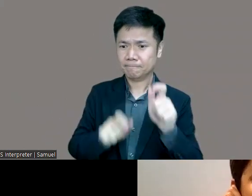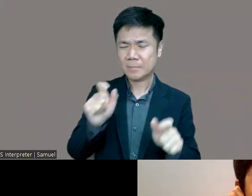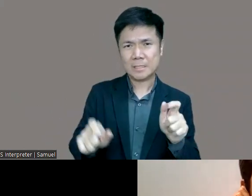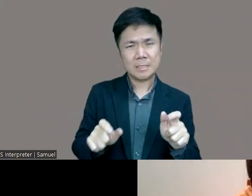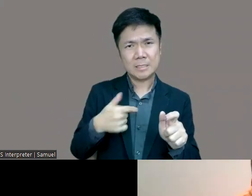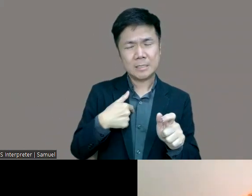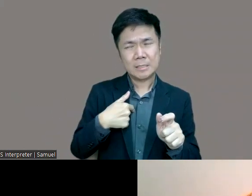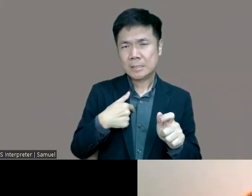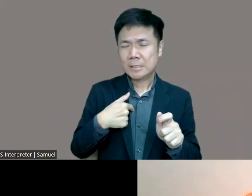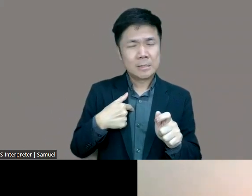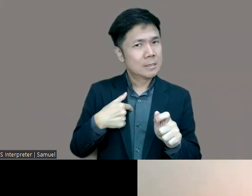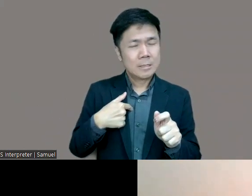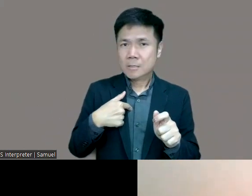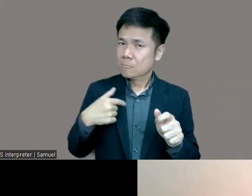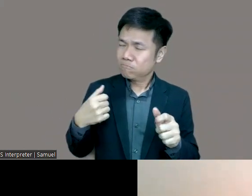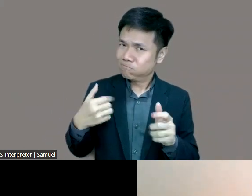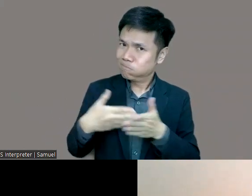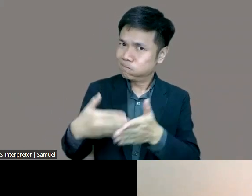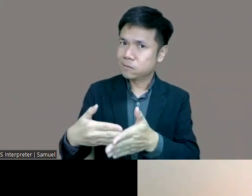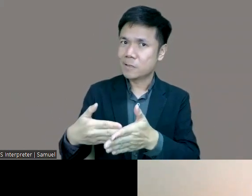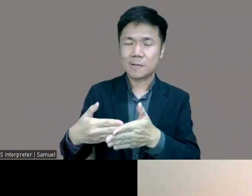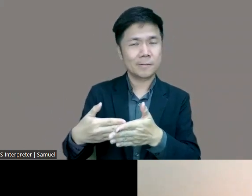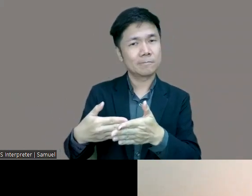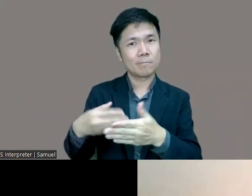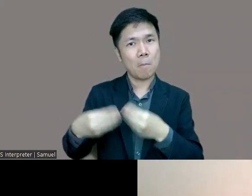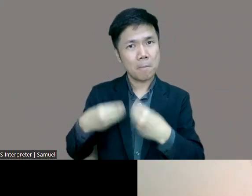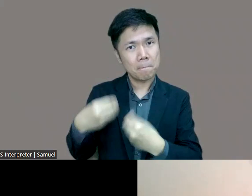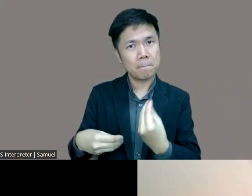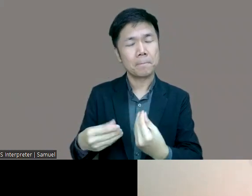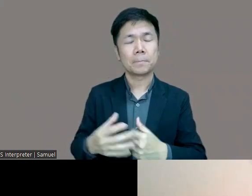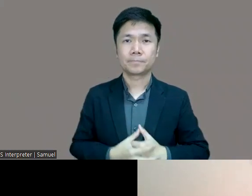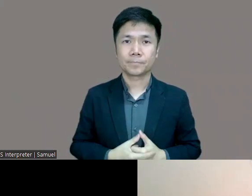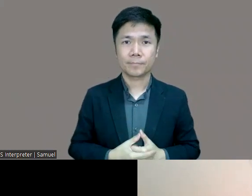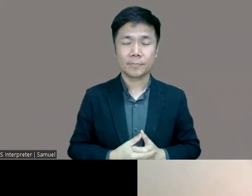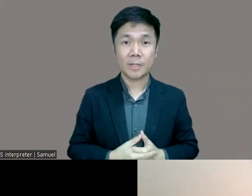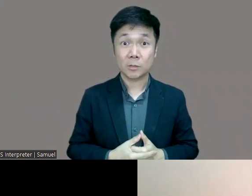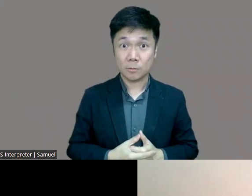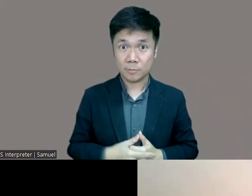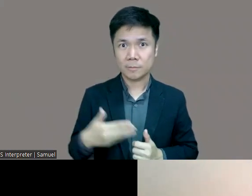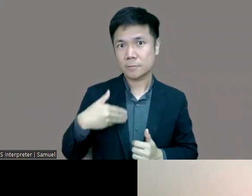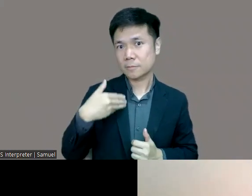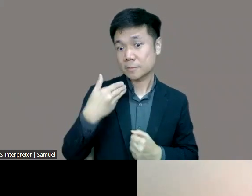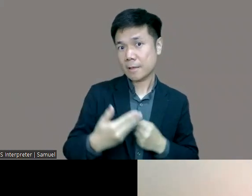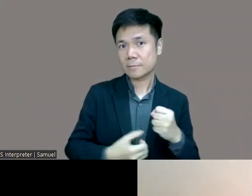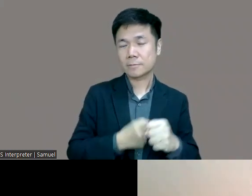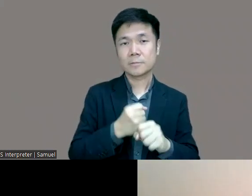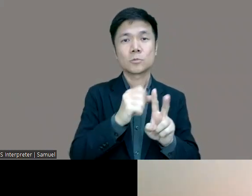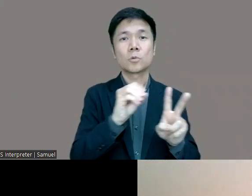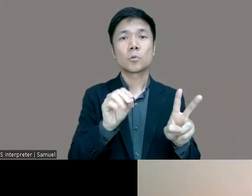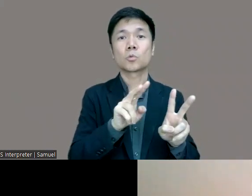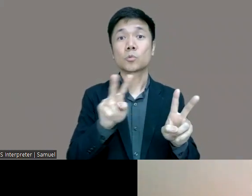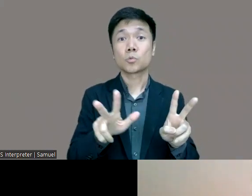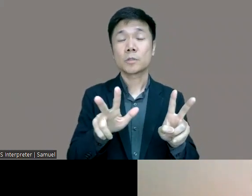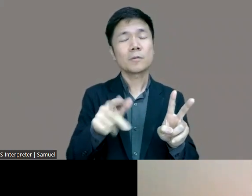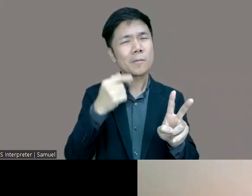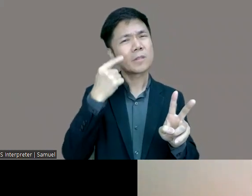disabilities and their organization. So as a priority for next year, I think what we can get from this is to pay more